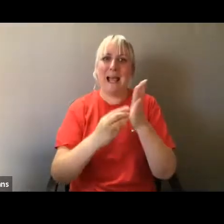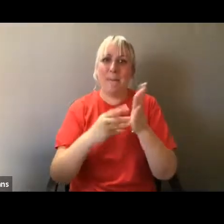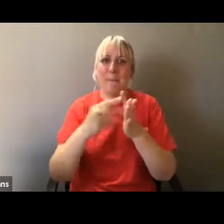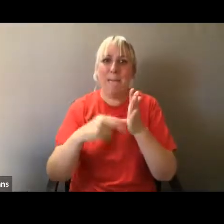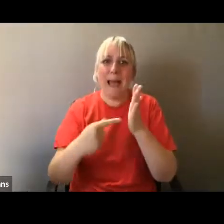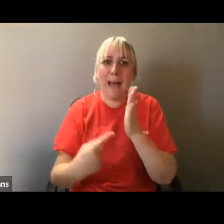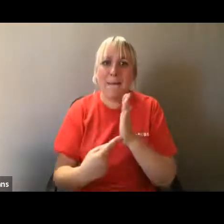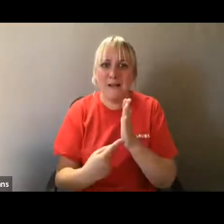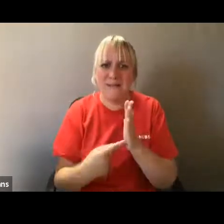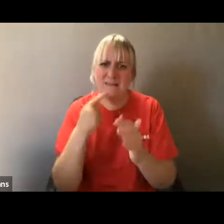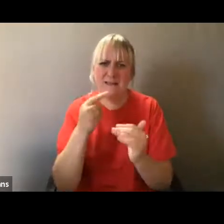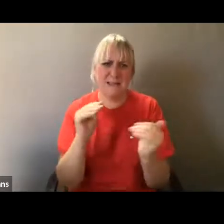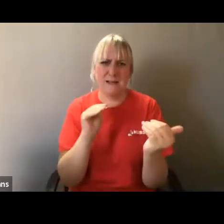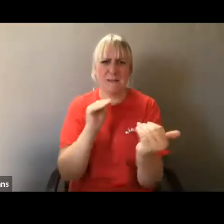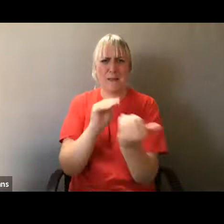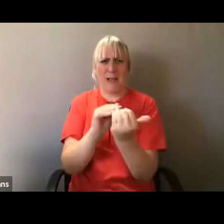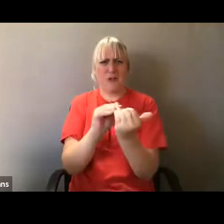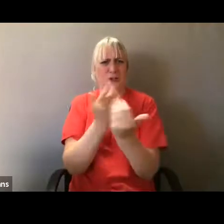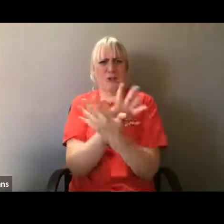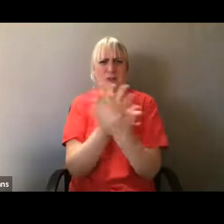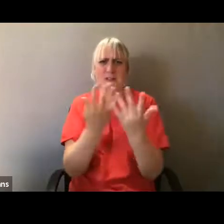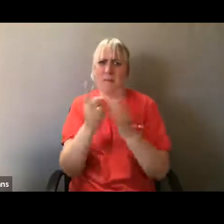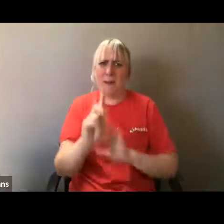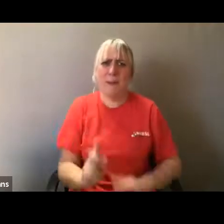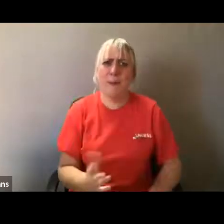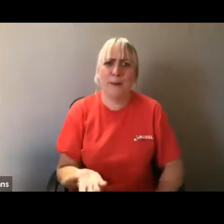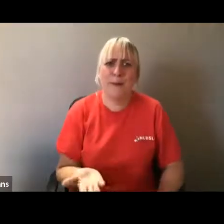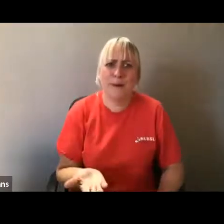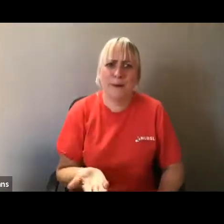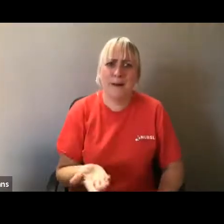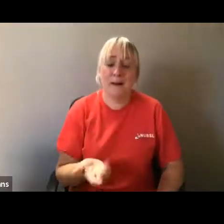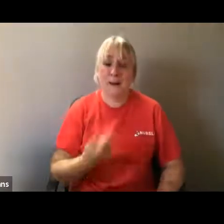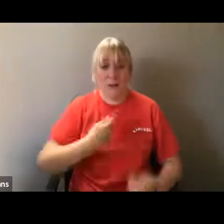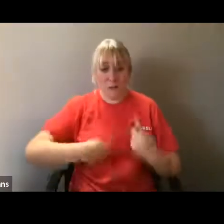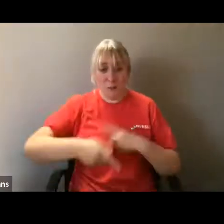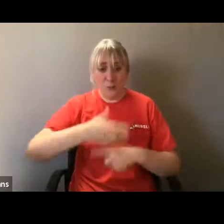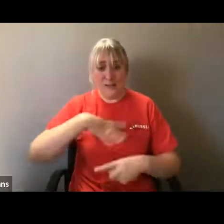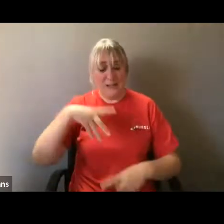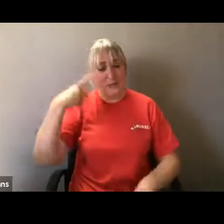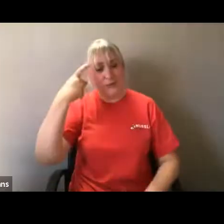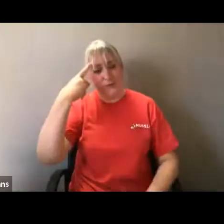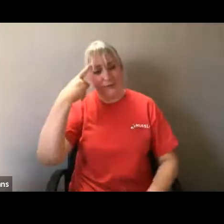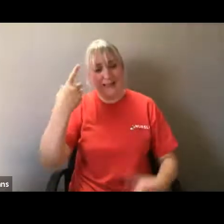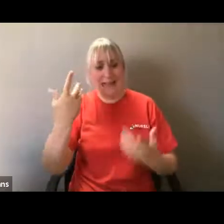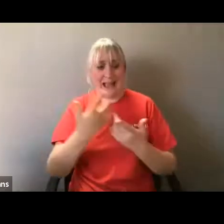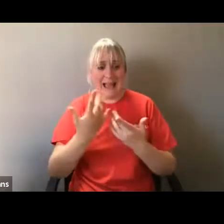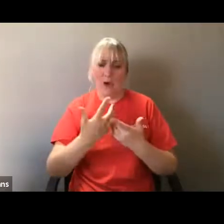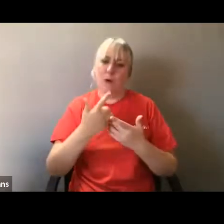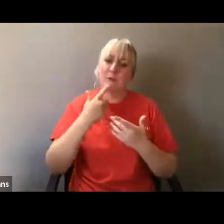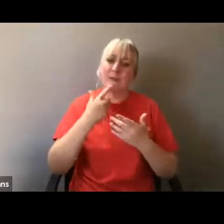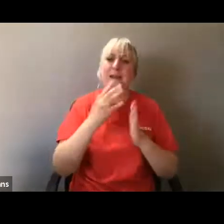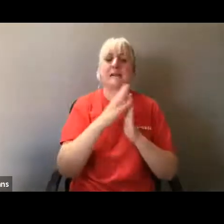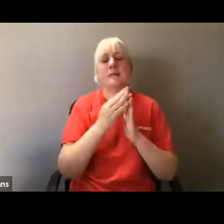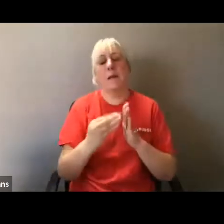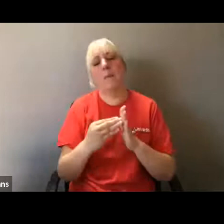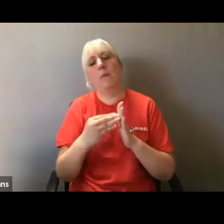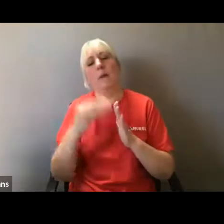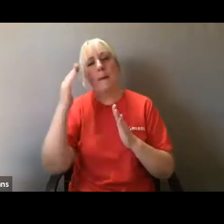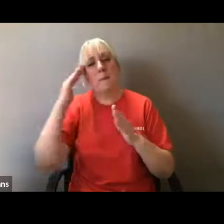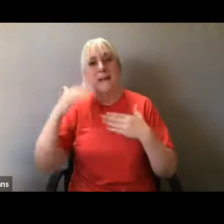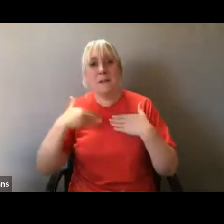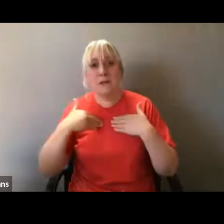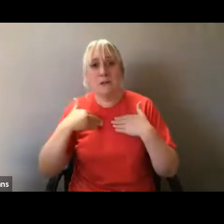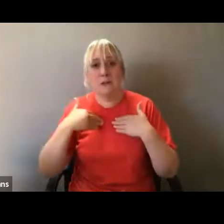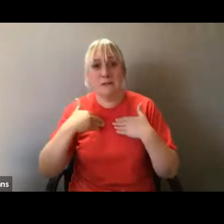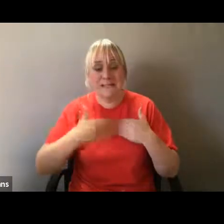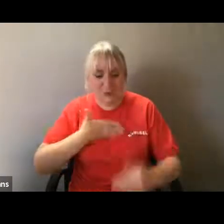oppression. We need something that can reflect how our understanding of issues such as mental distress and neurodiversity